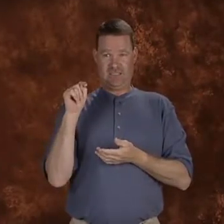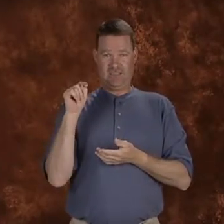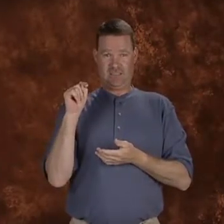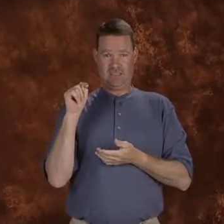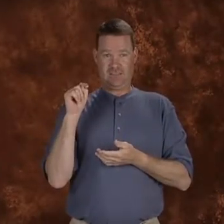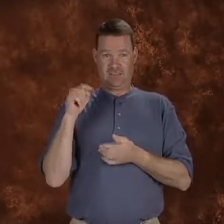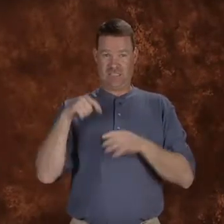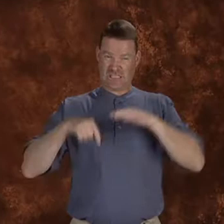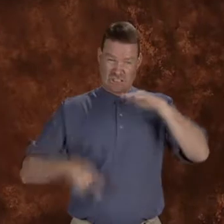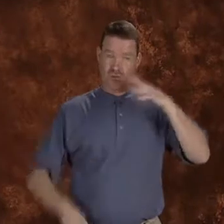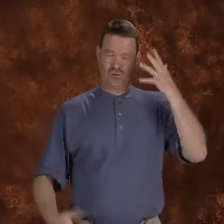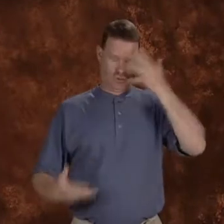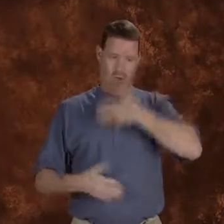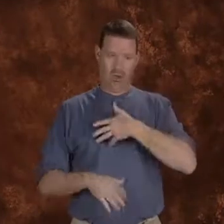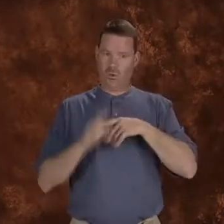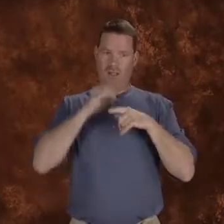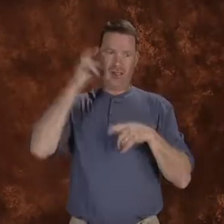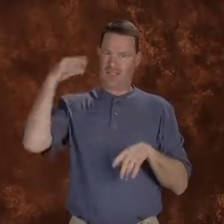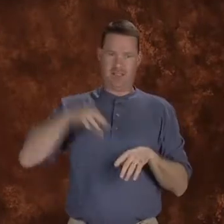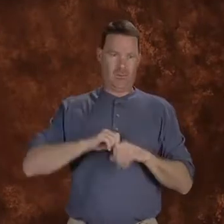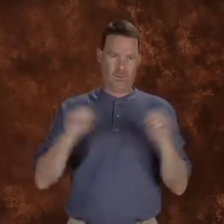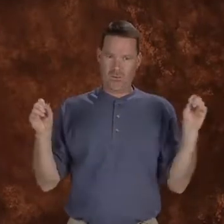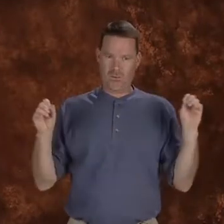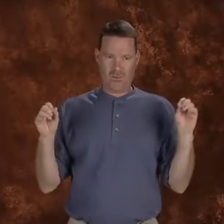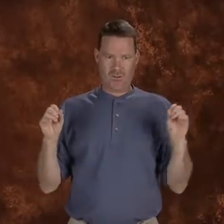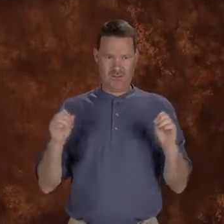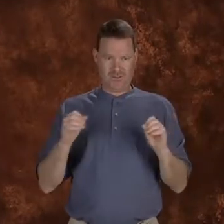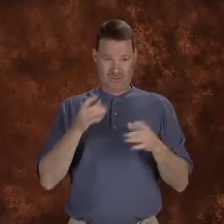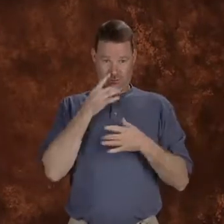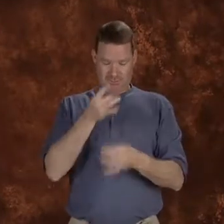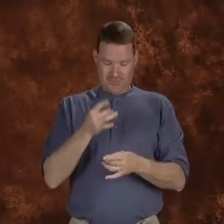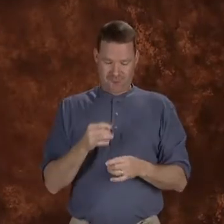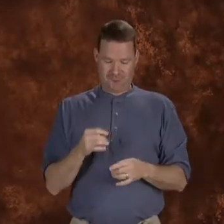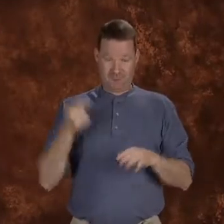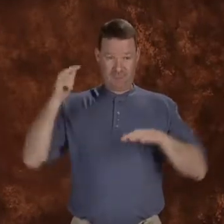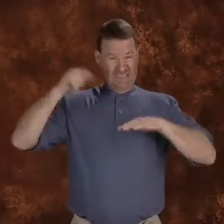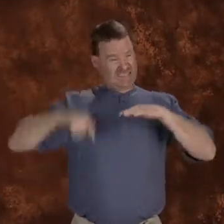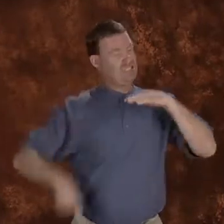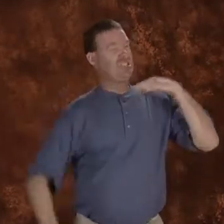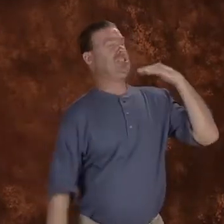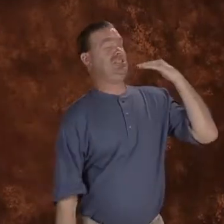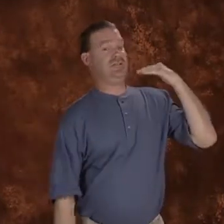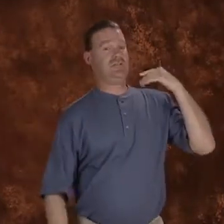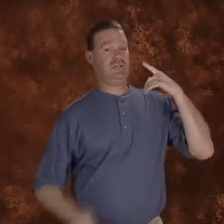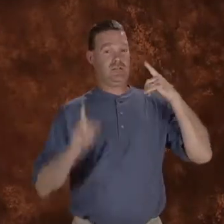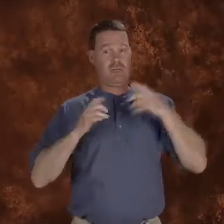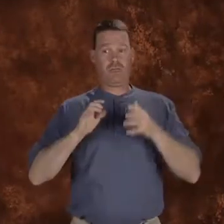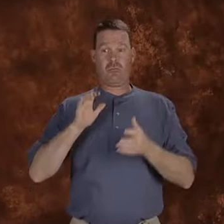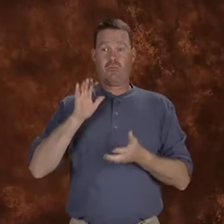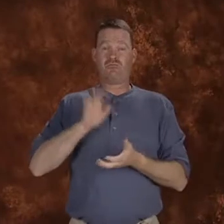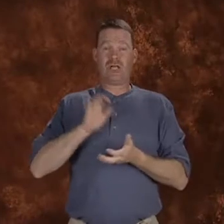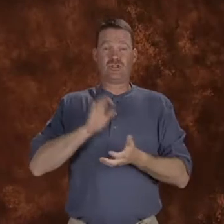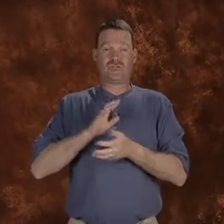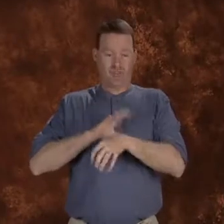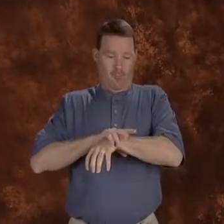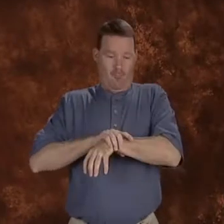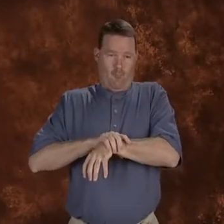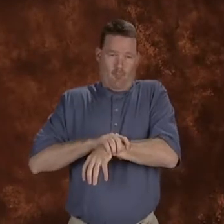There was one dolphin that broke that record and swam 140 feet below the surface.